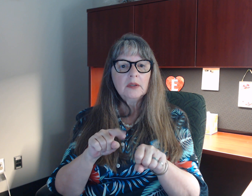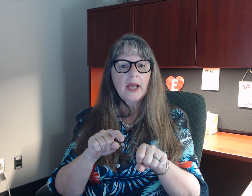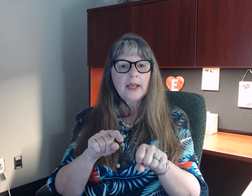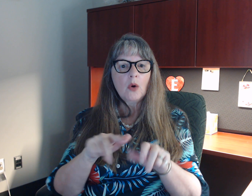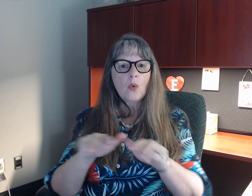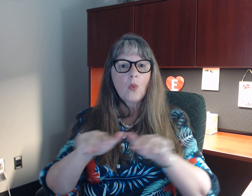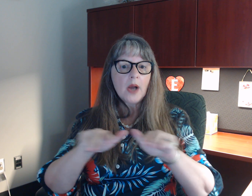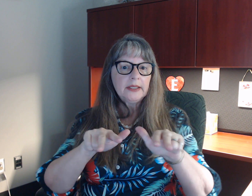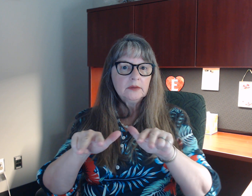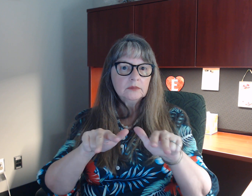like walking.